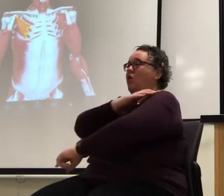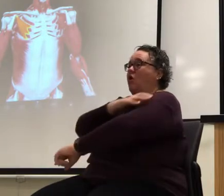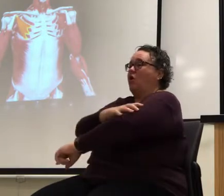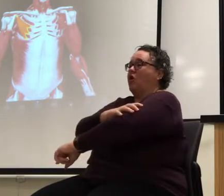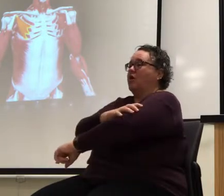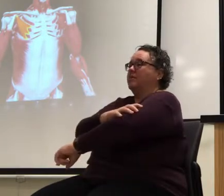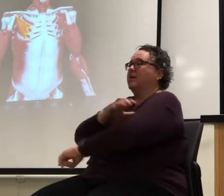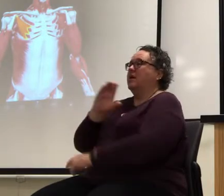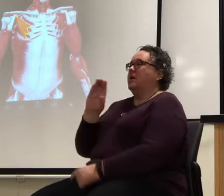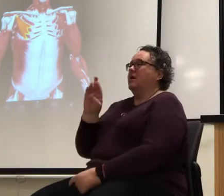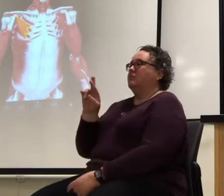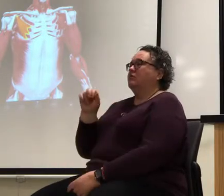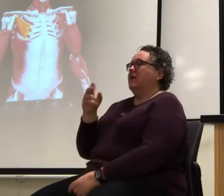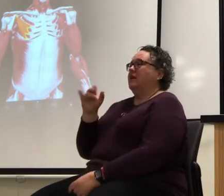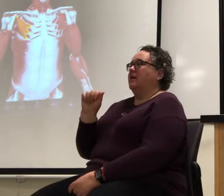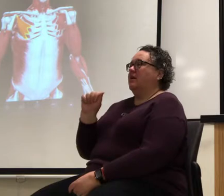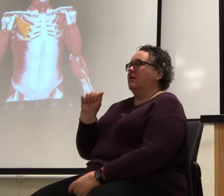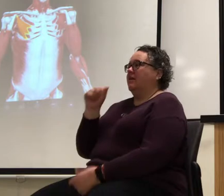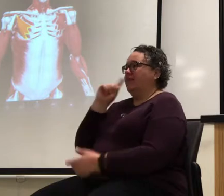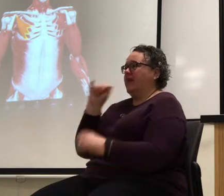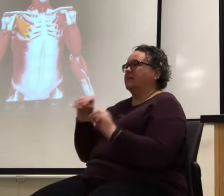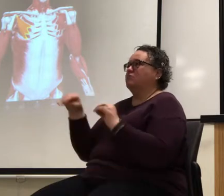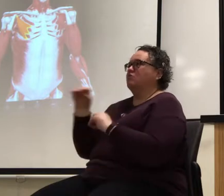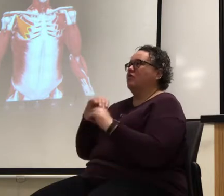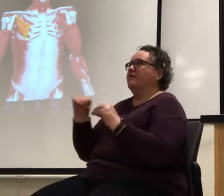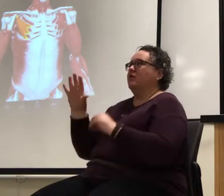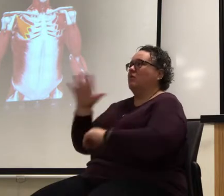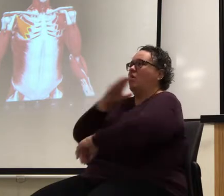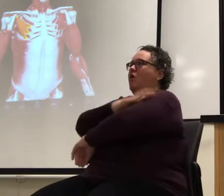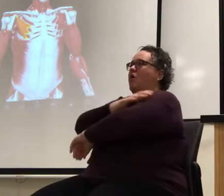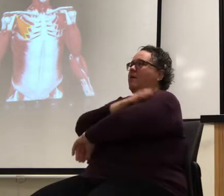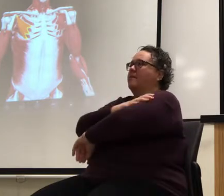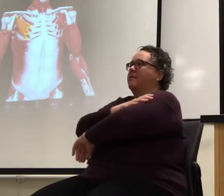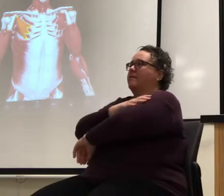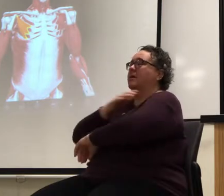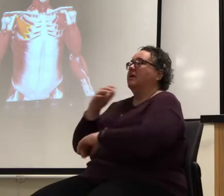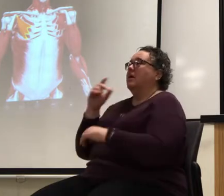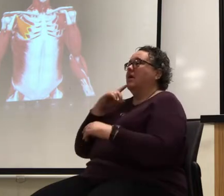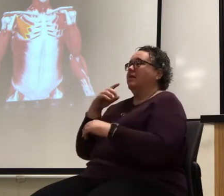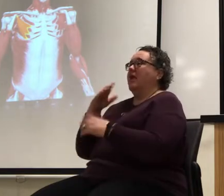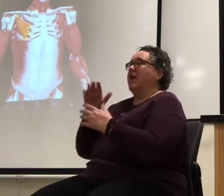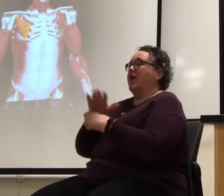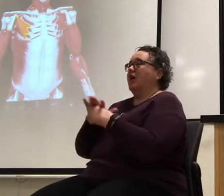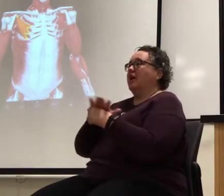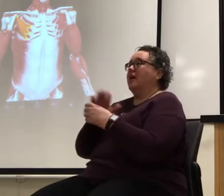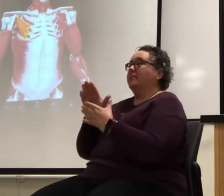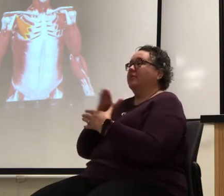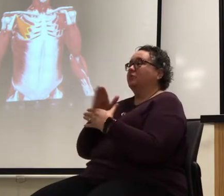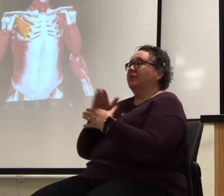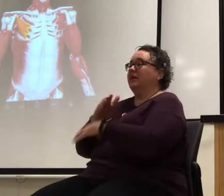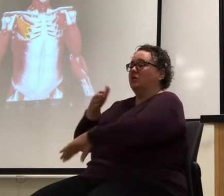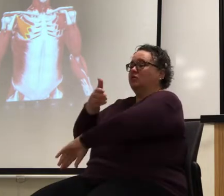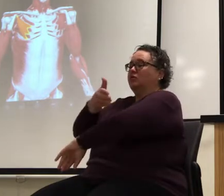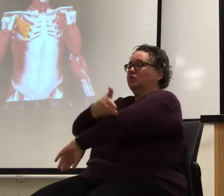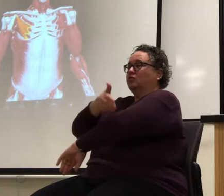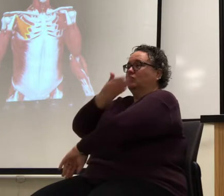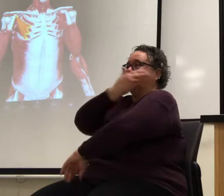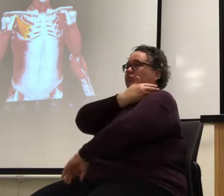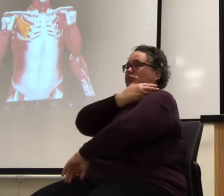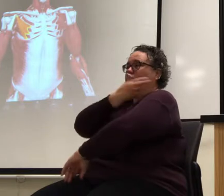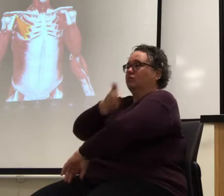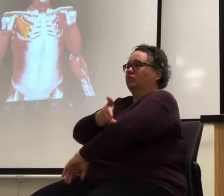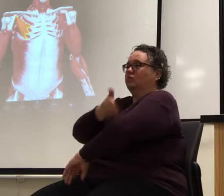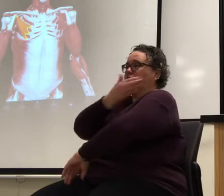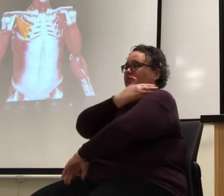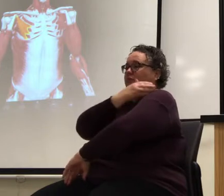That's the region we're moving. Move your arm, move your brachium, the region between shoulder and elbow. So this is moving at the shoulder to